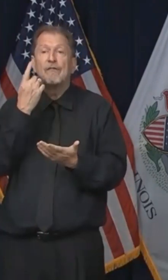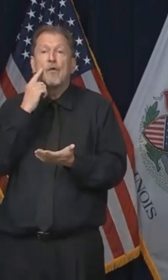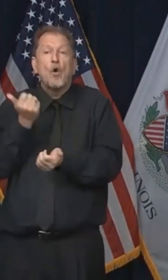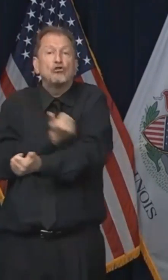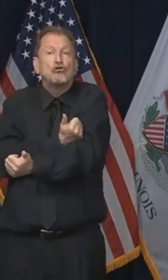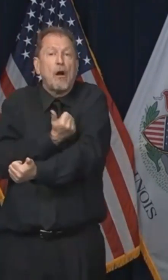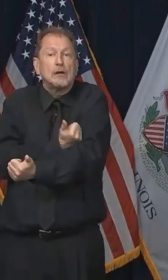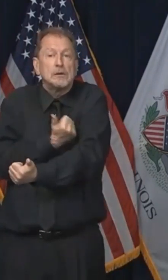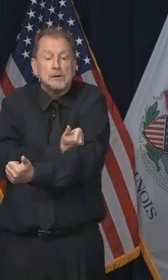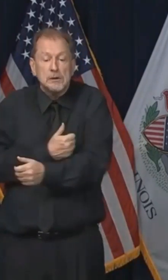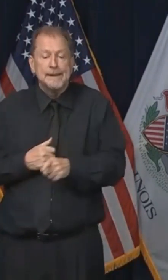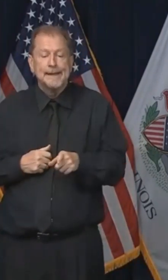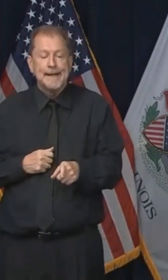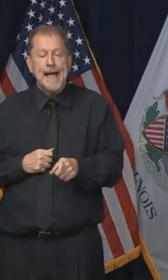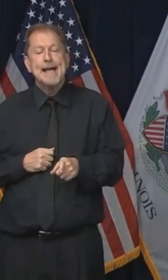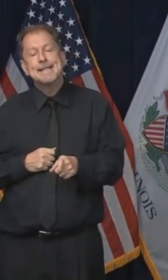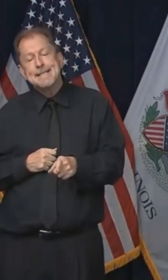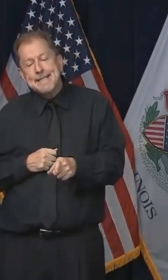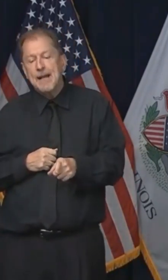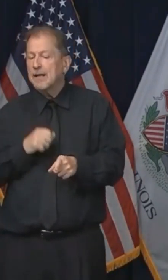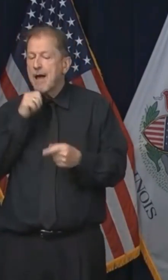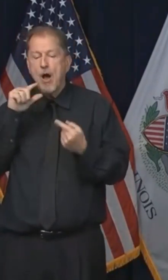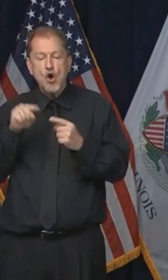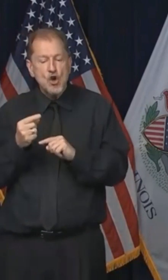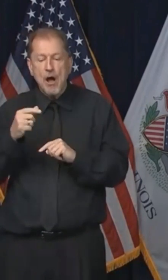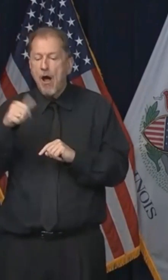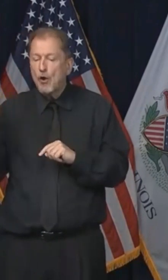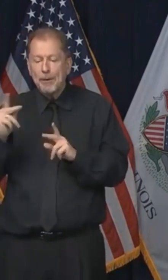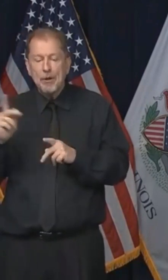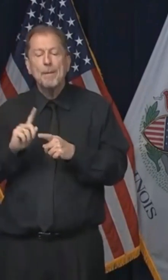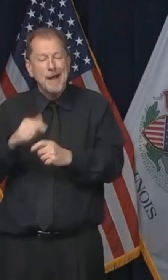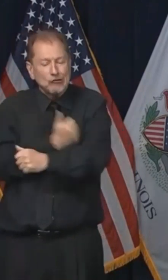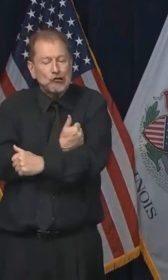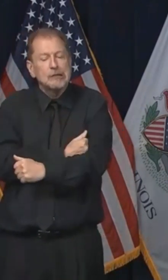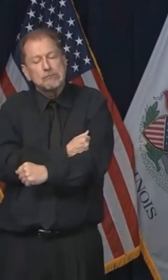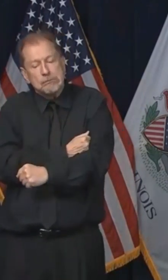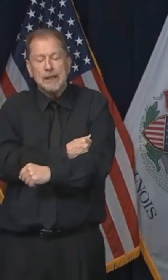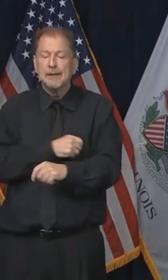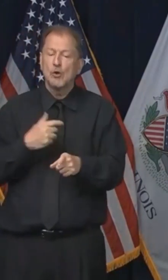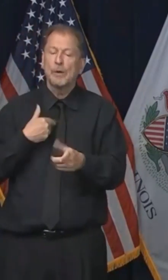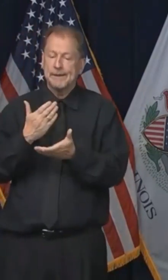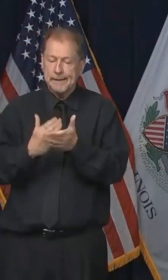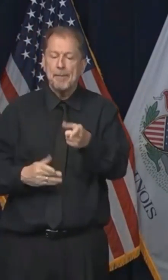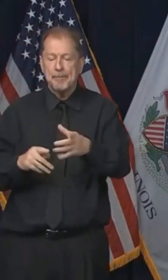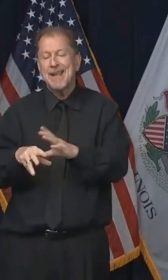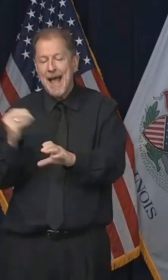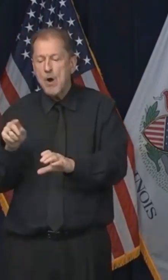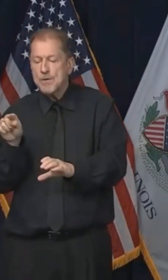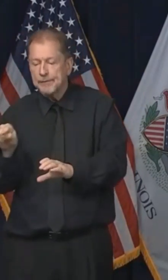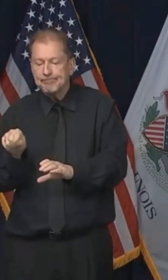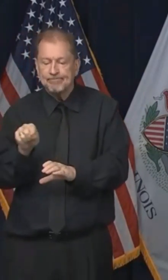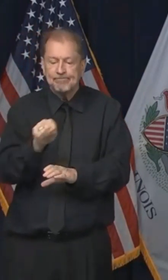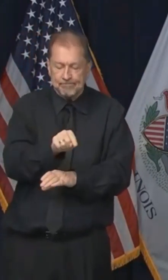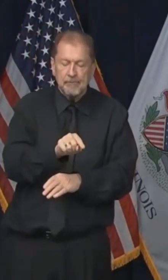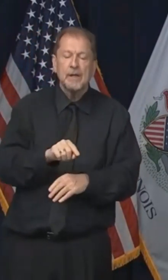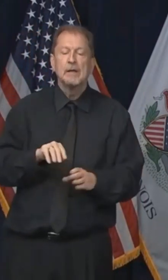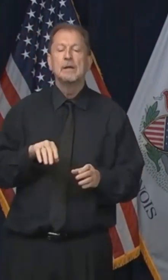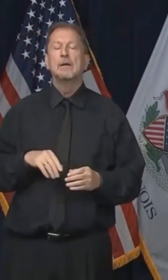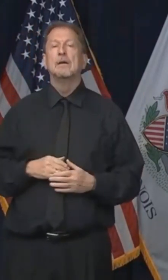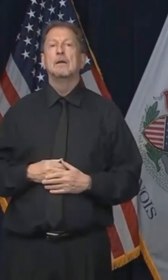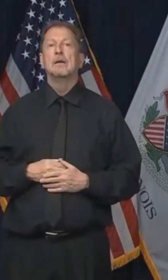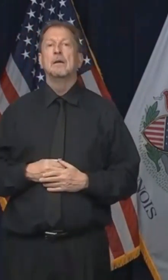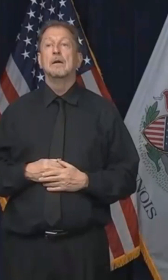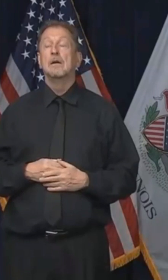and we've been processing those as well. And then finally, just recall that one of